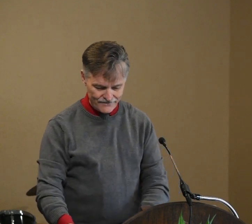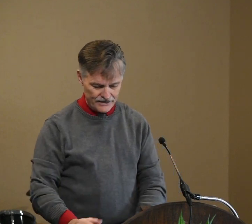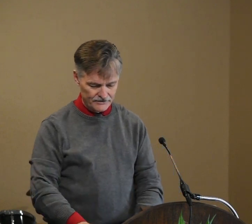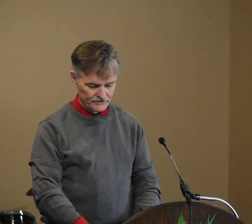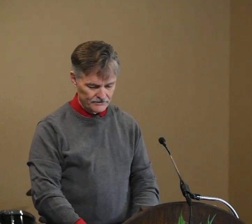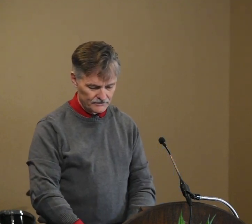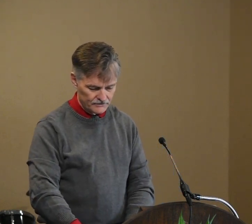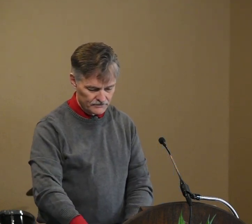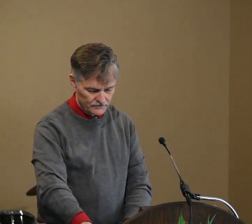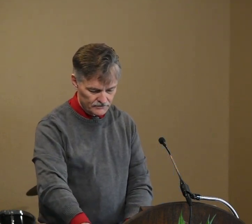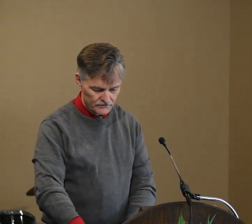forgiven.